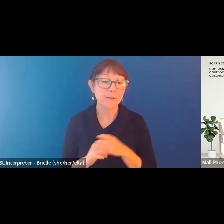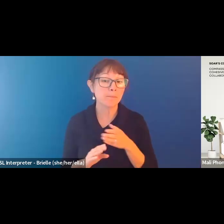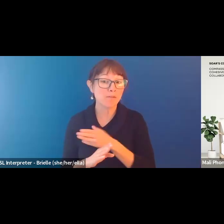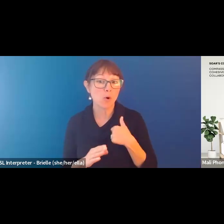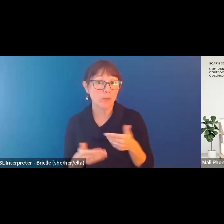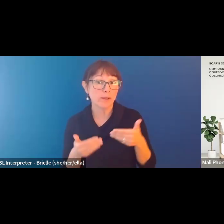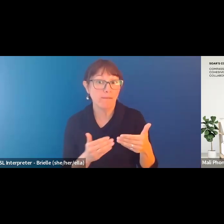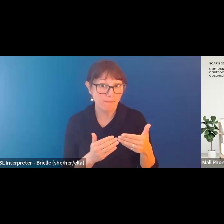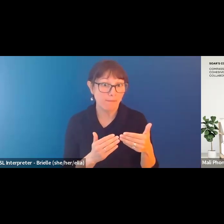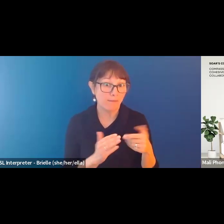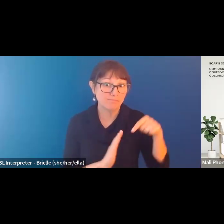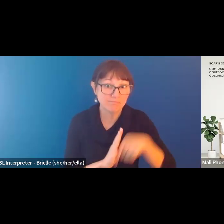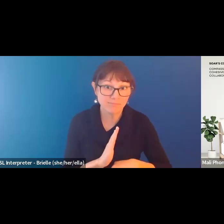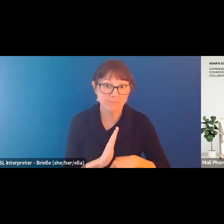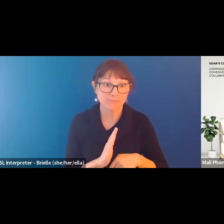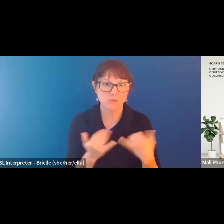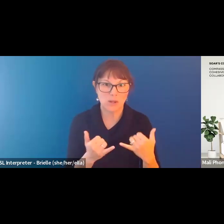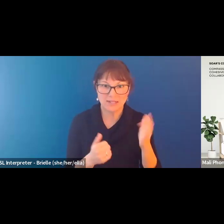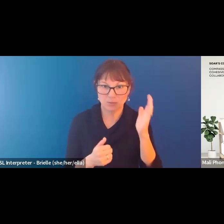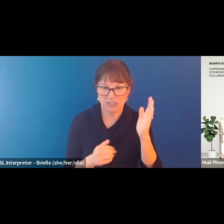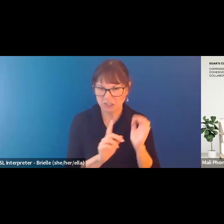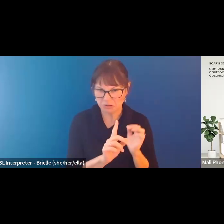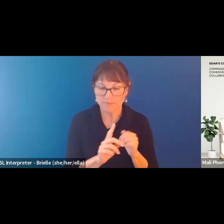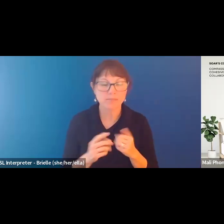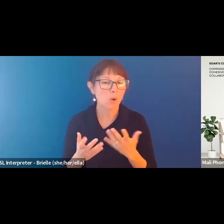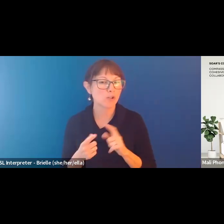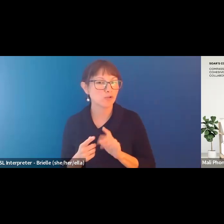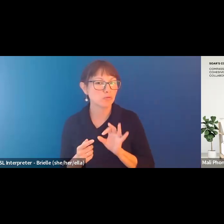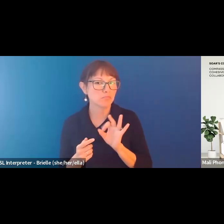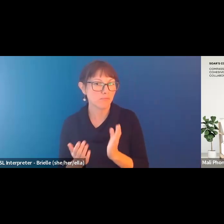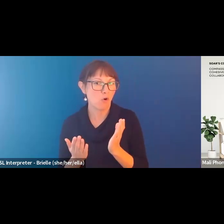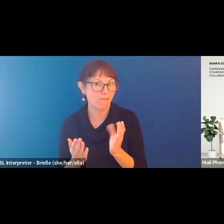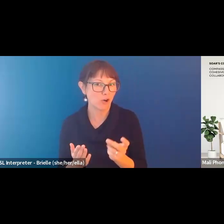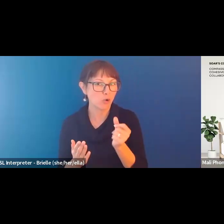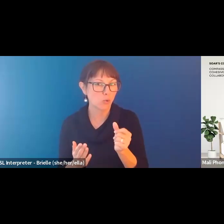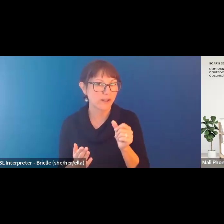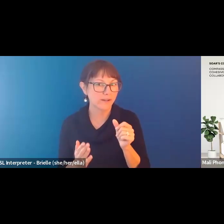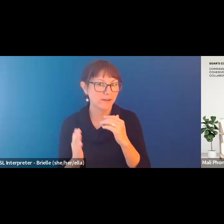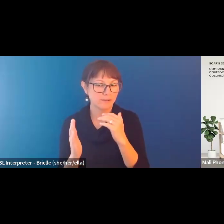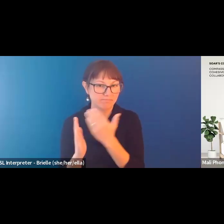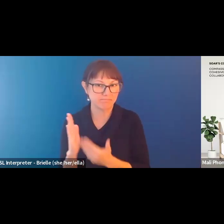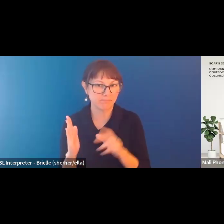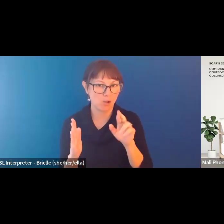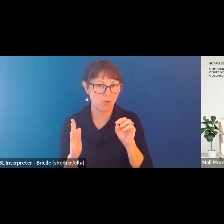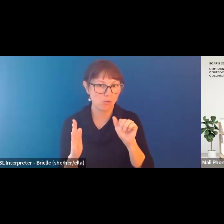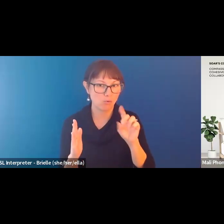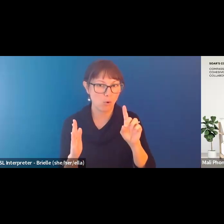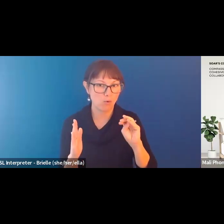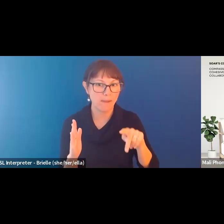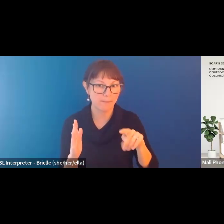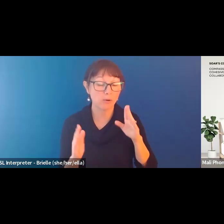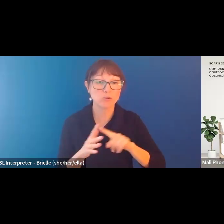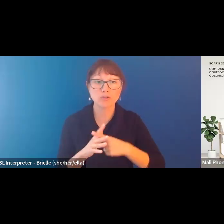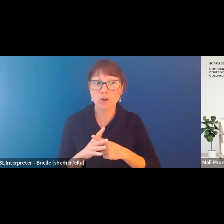we dive into the heart of today's presentation, I do want to offer a quick roadmap. I will begin by sharing